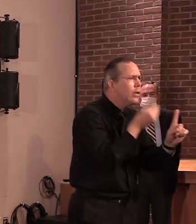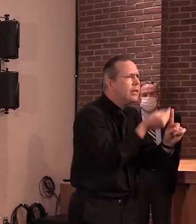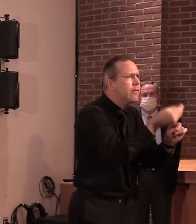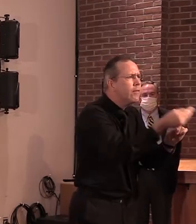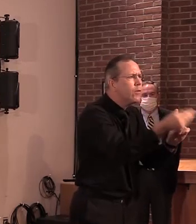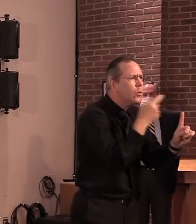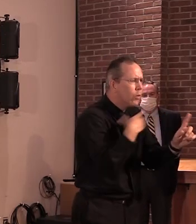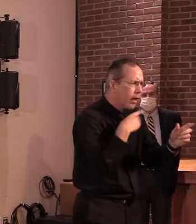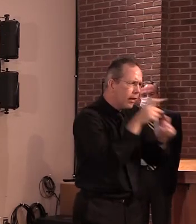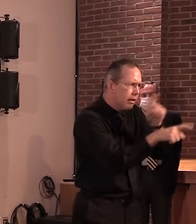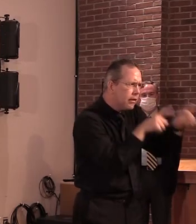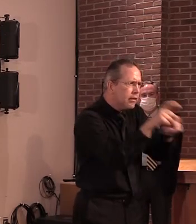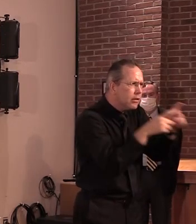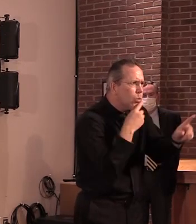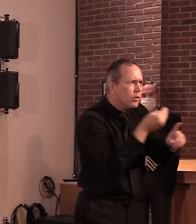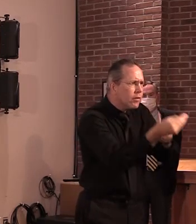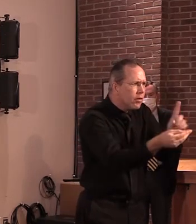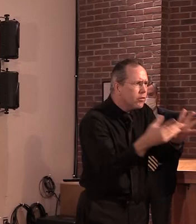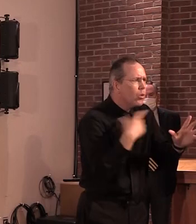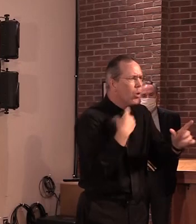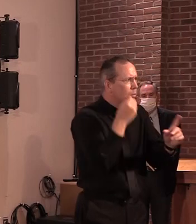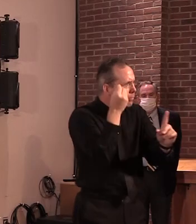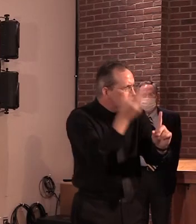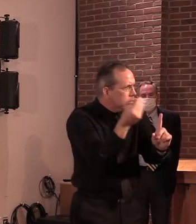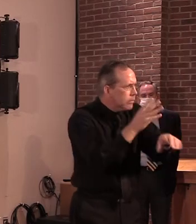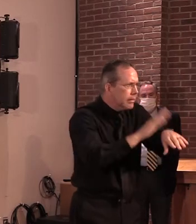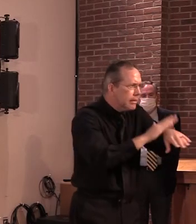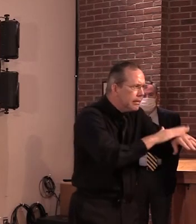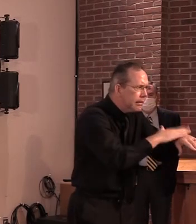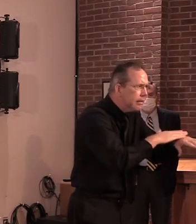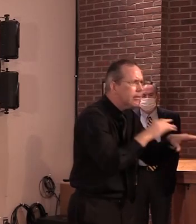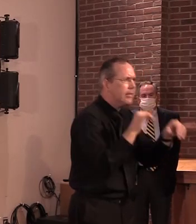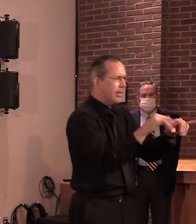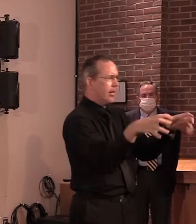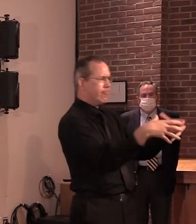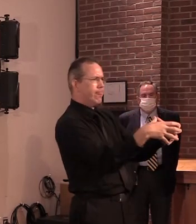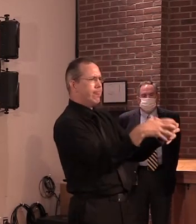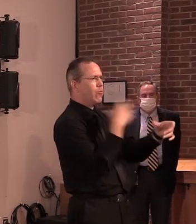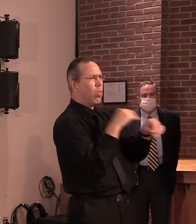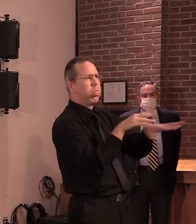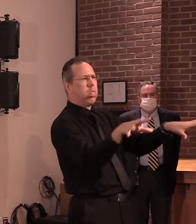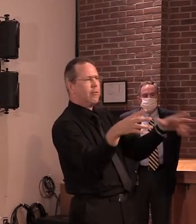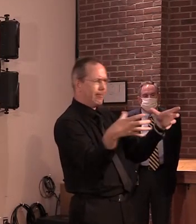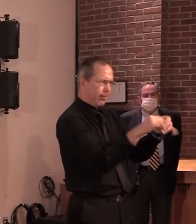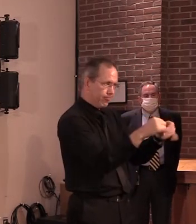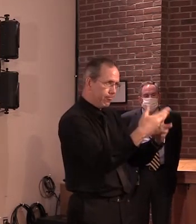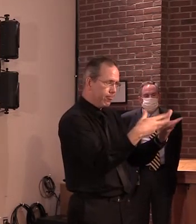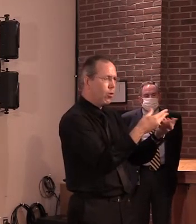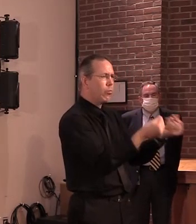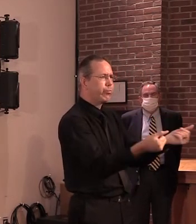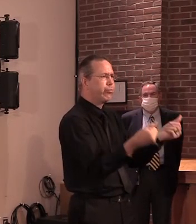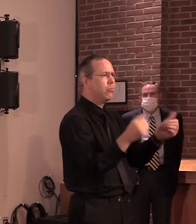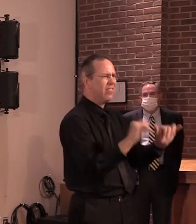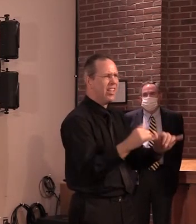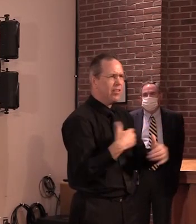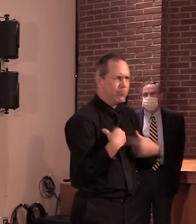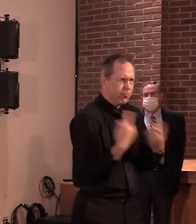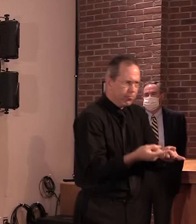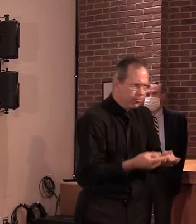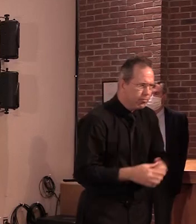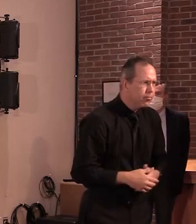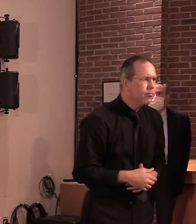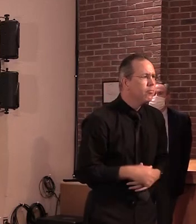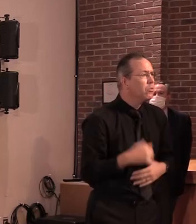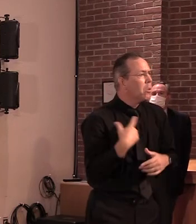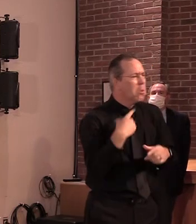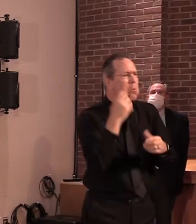contact and possibly exposed to a person with COVID-19. When there are cases, the health department will